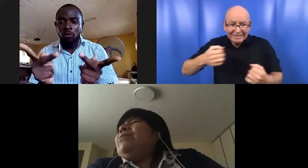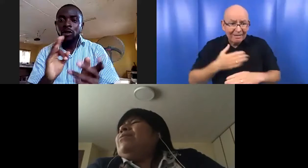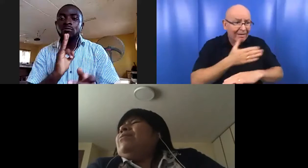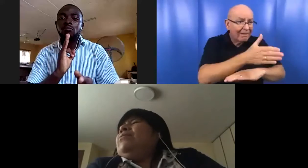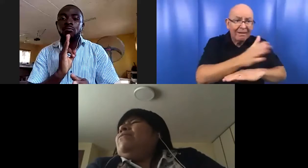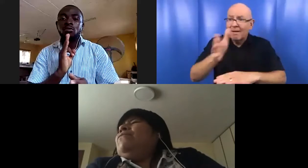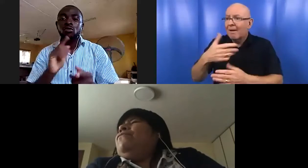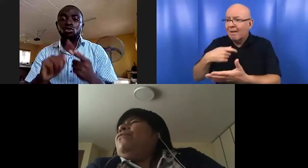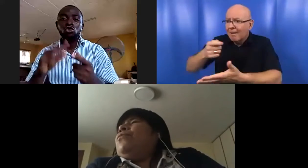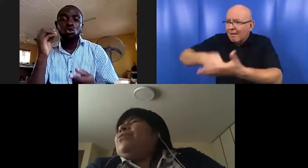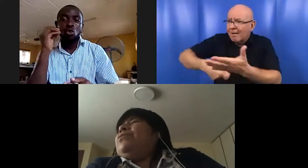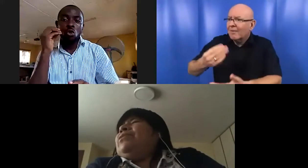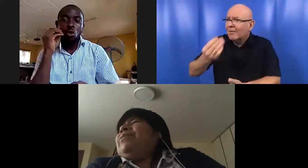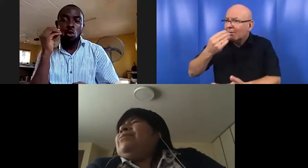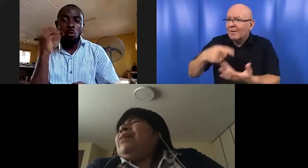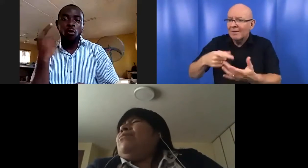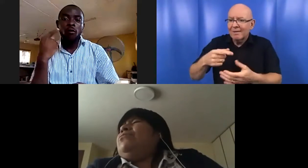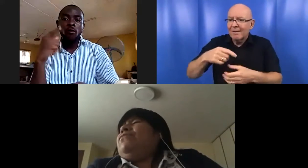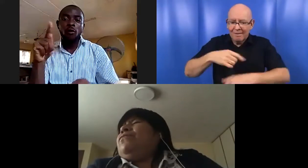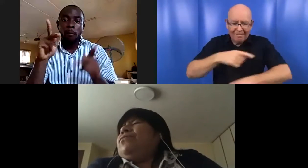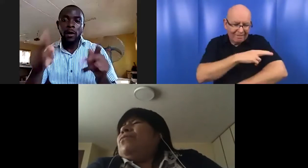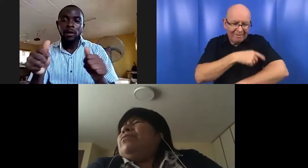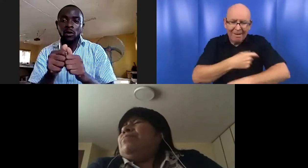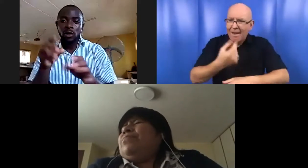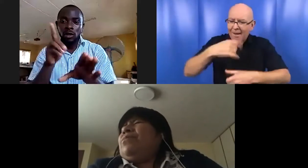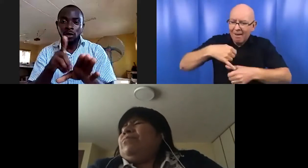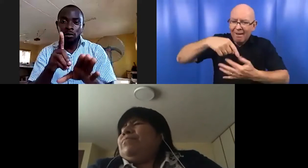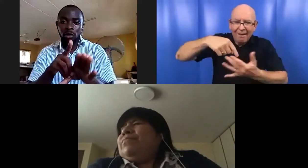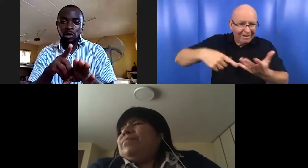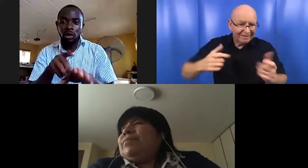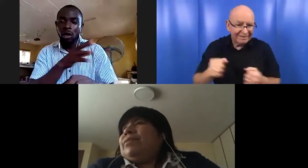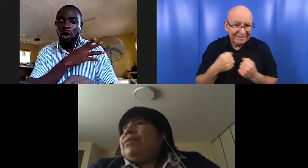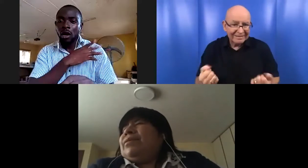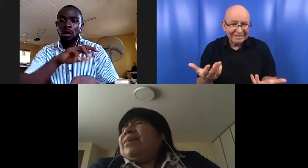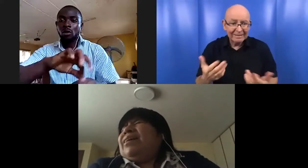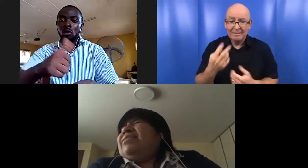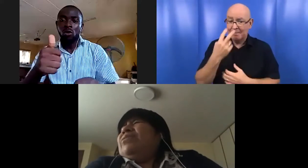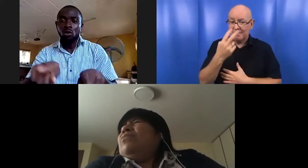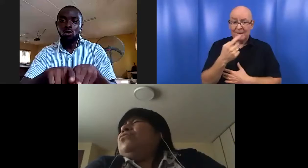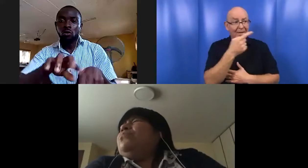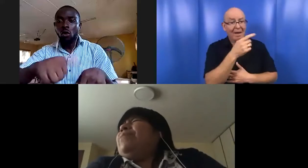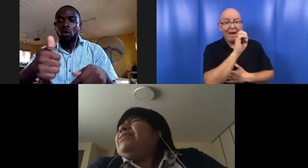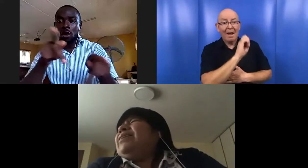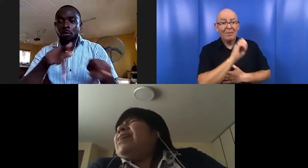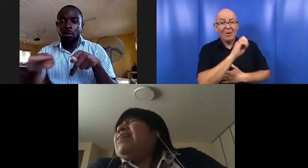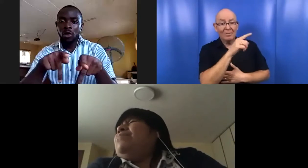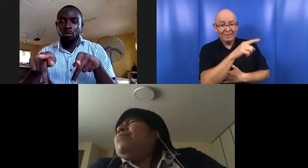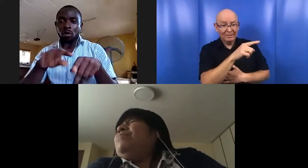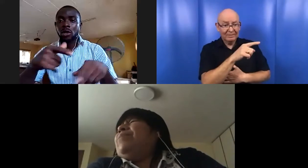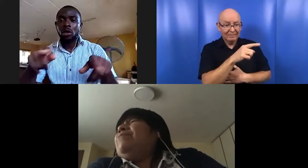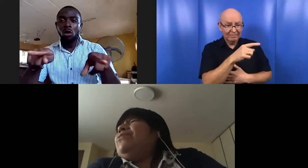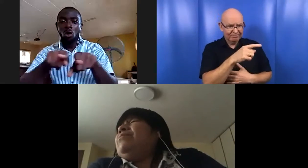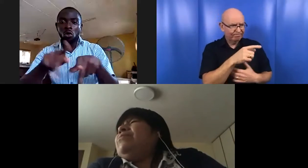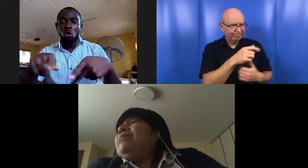home for persons with disability and also for older people. And they also provide some